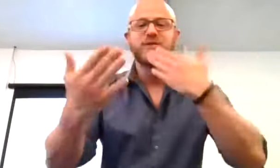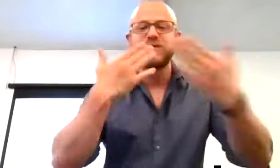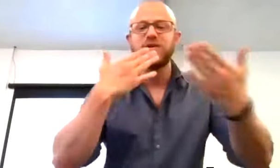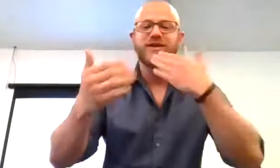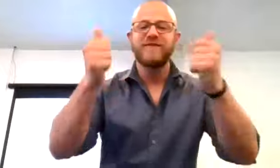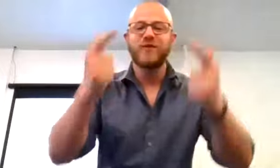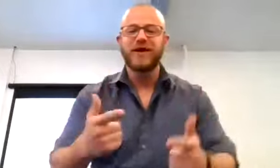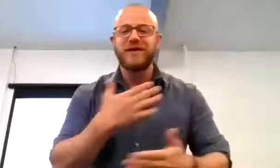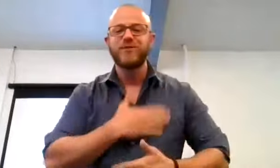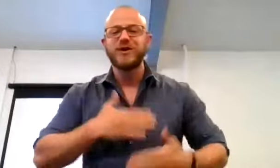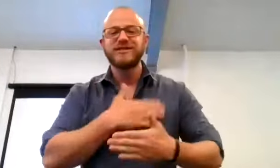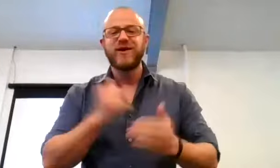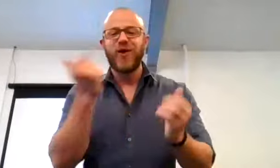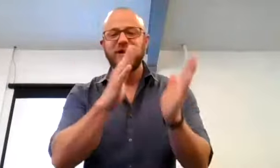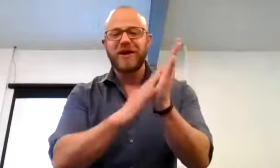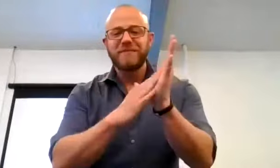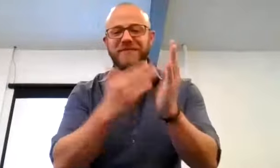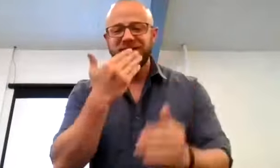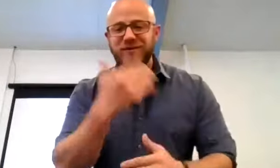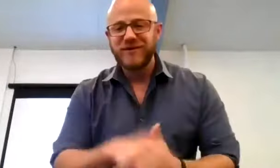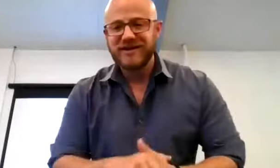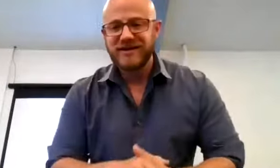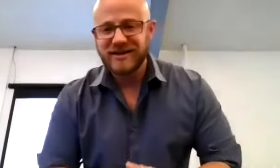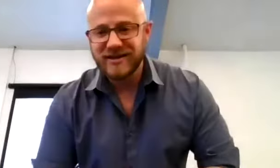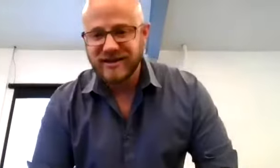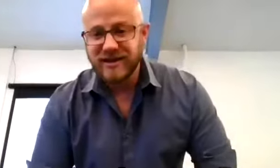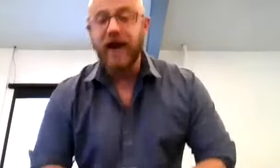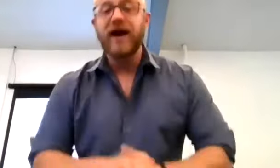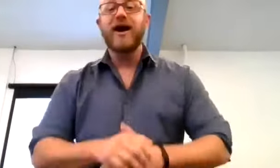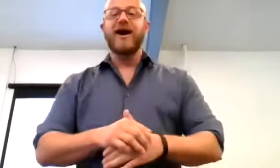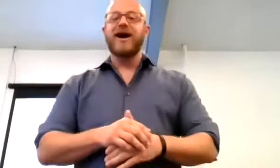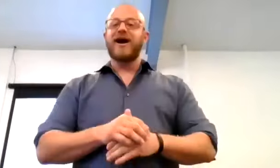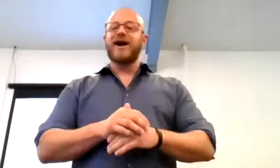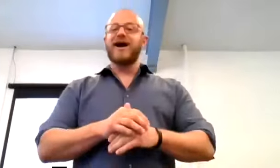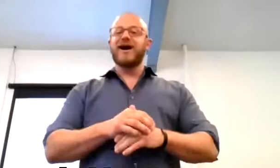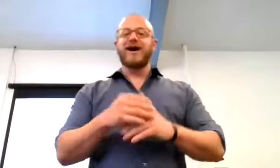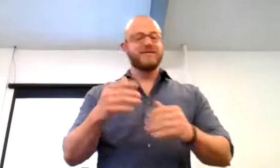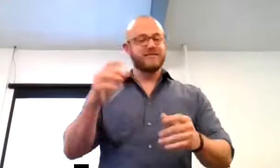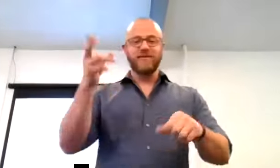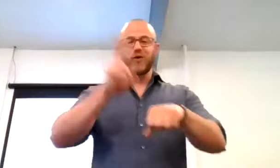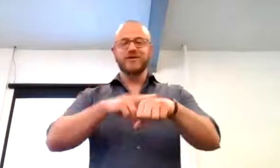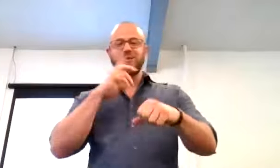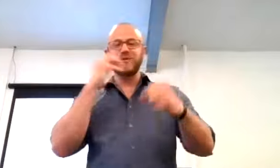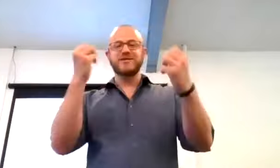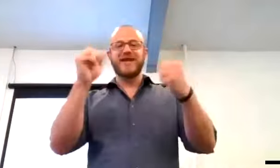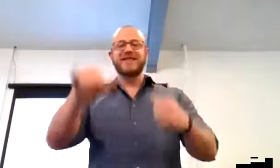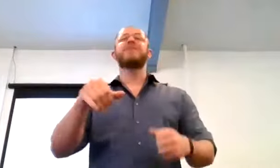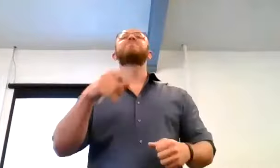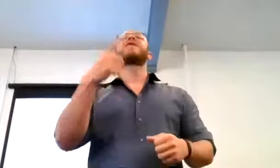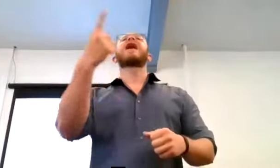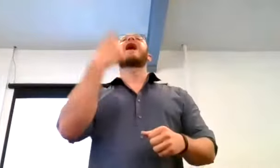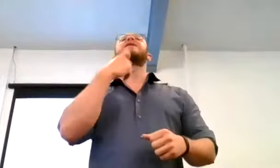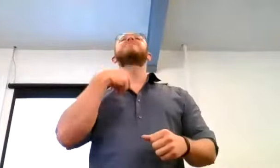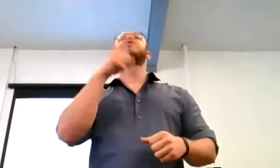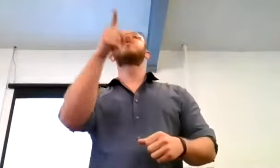And thank you guys so much. Yes, I really appreciate you all. Yes, thank you. Of course I will sign that. They